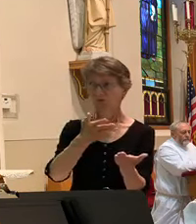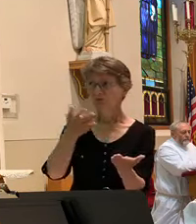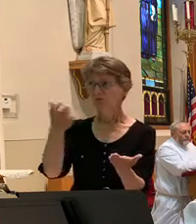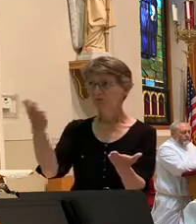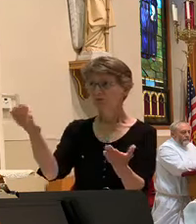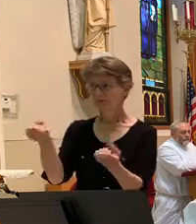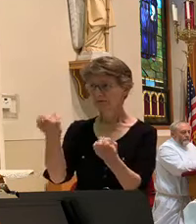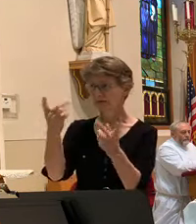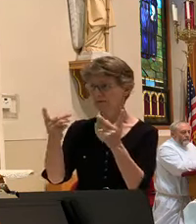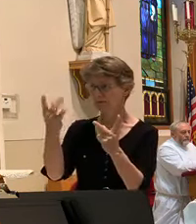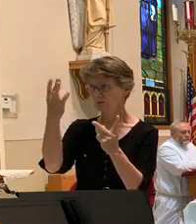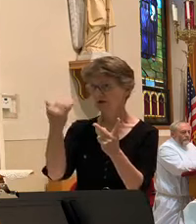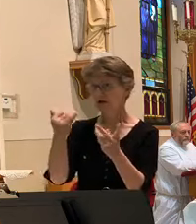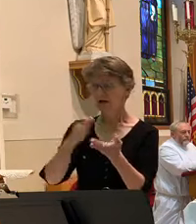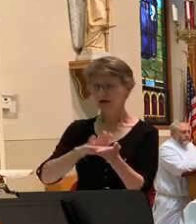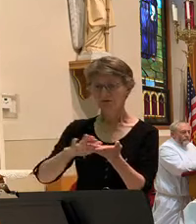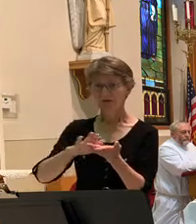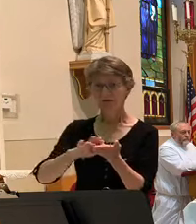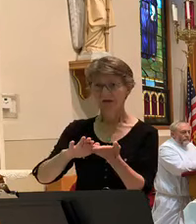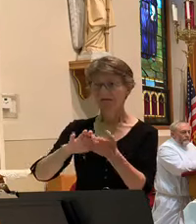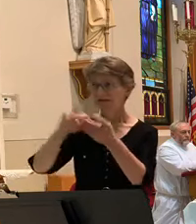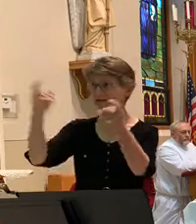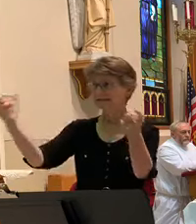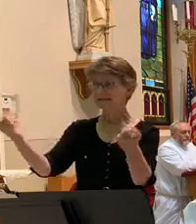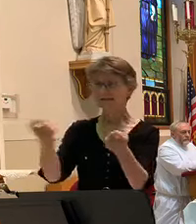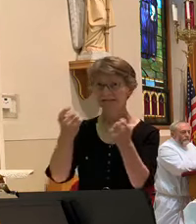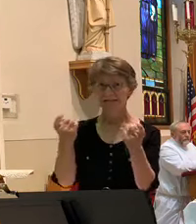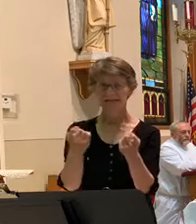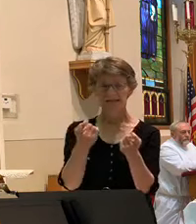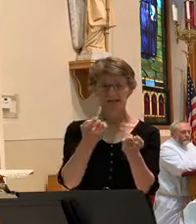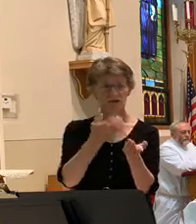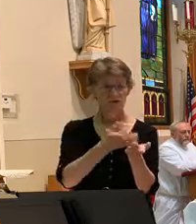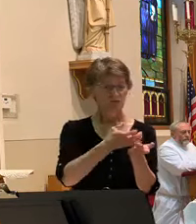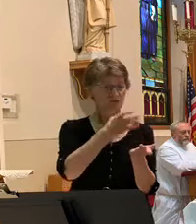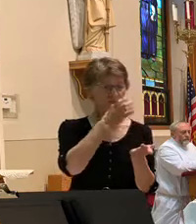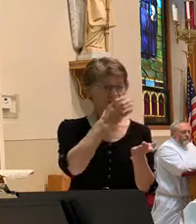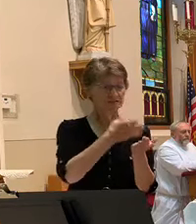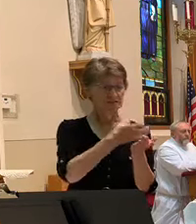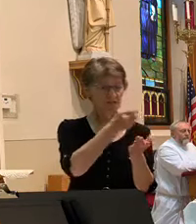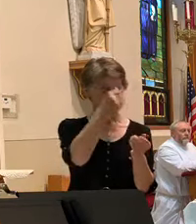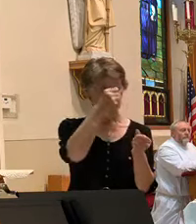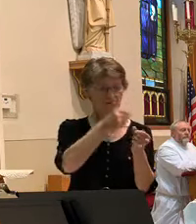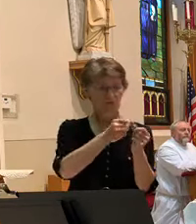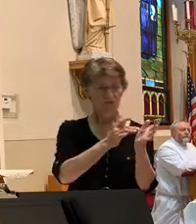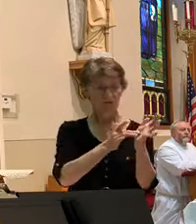for many for the forgiveness of sins. Do this in memory of me."